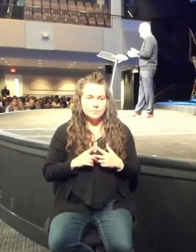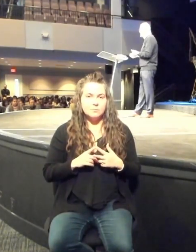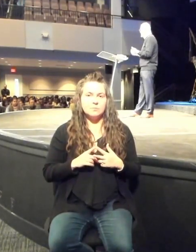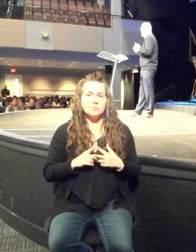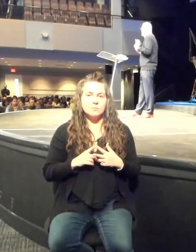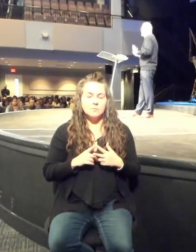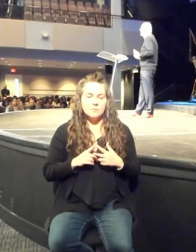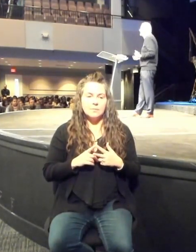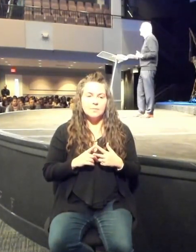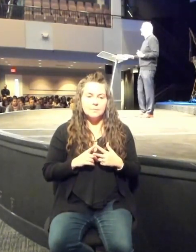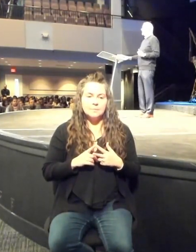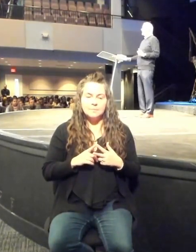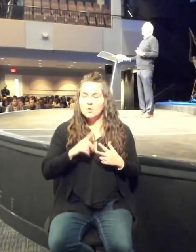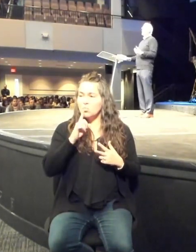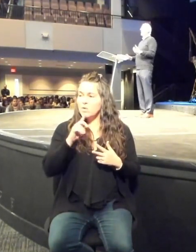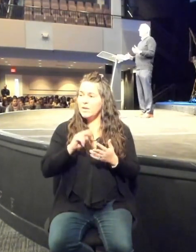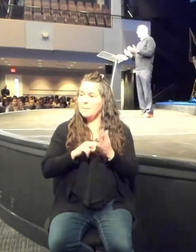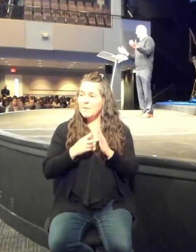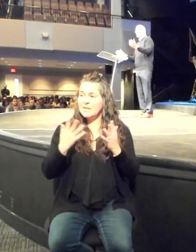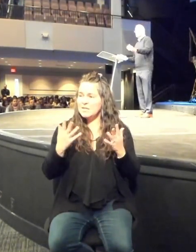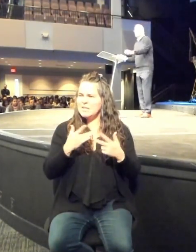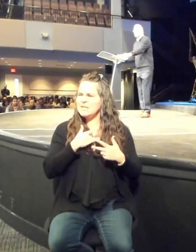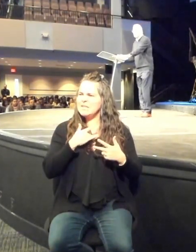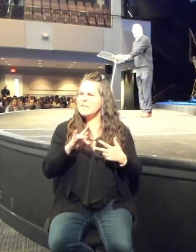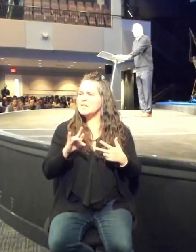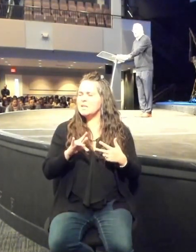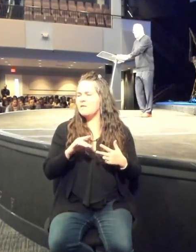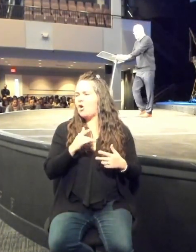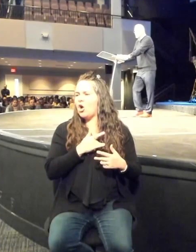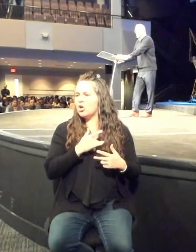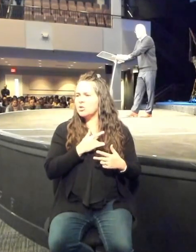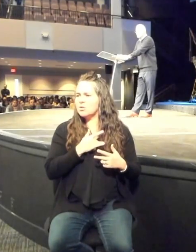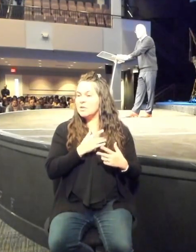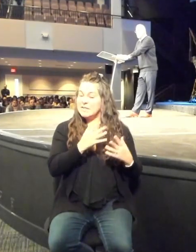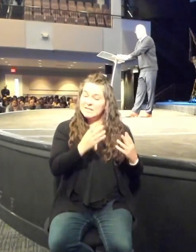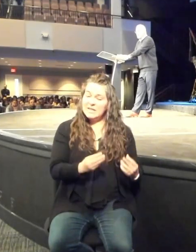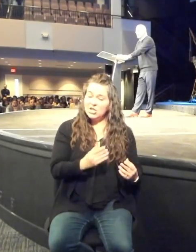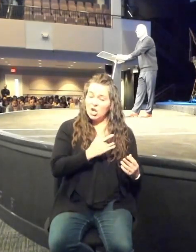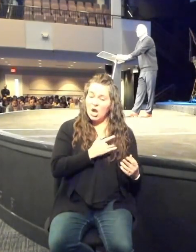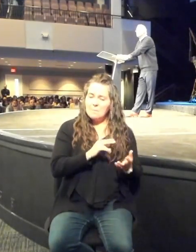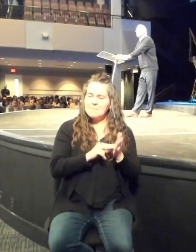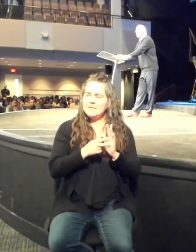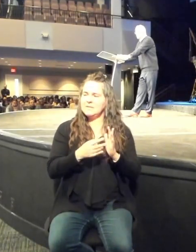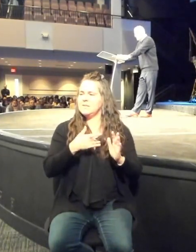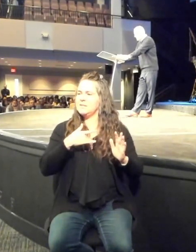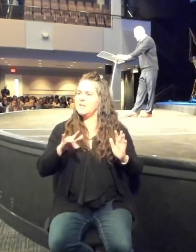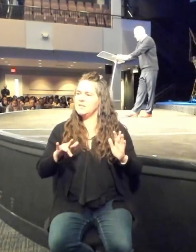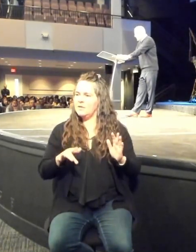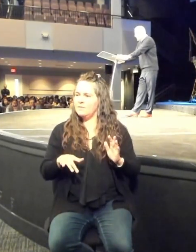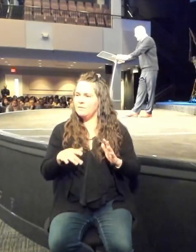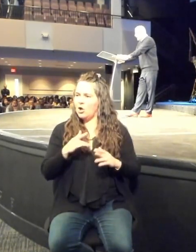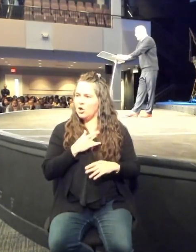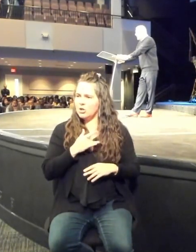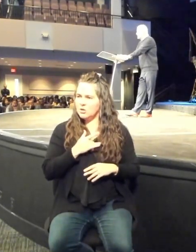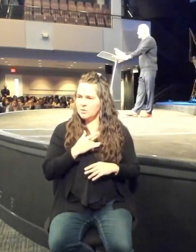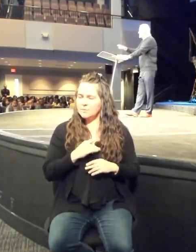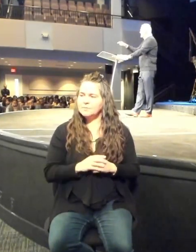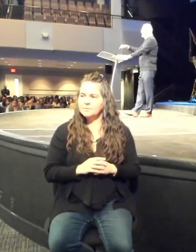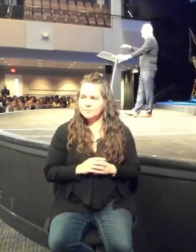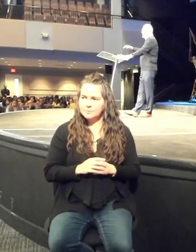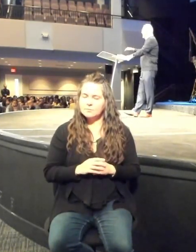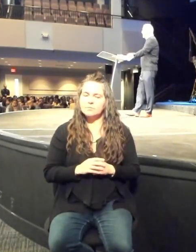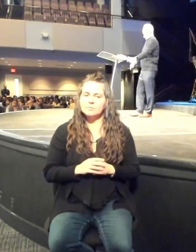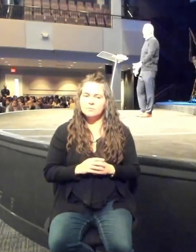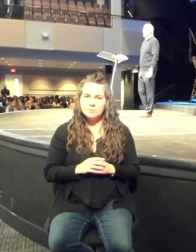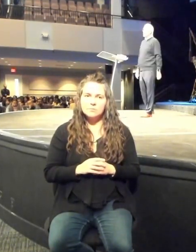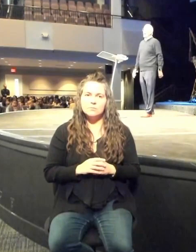heart really is a sensitive heart. That's what I'm talking about. It's actually what Scripture is talking about when we talk about a tender heart. It's a sensitive heart. Sensitivity